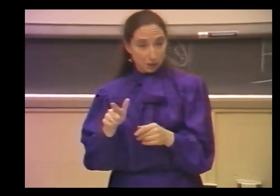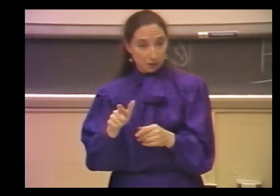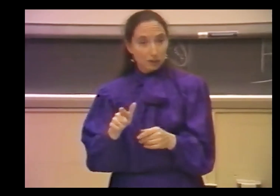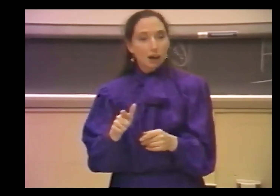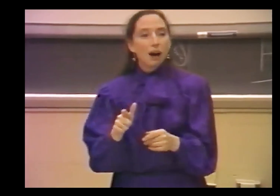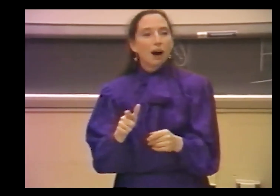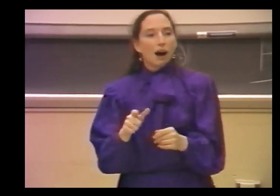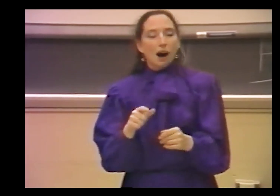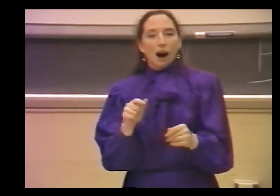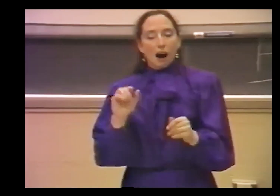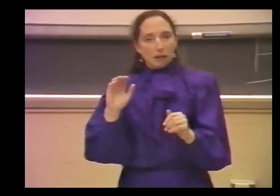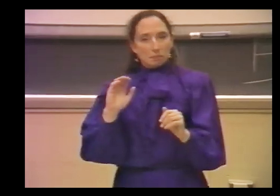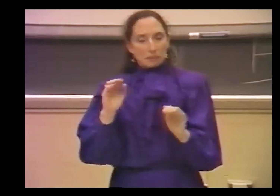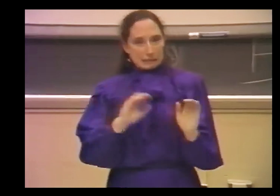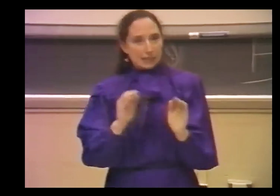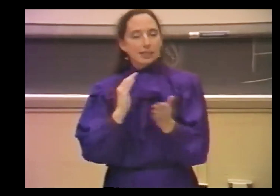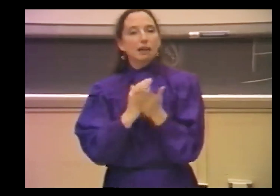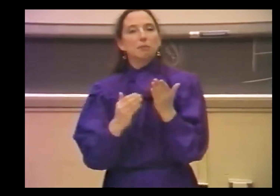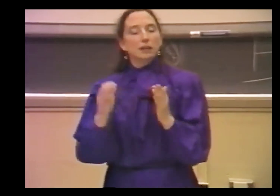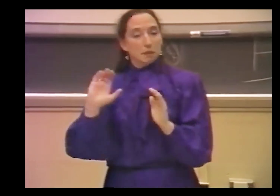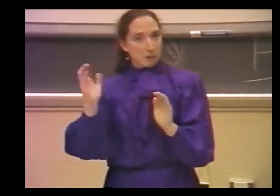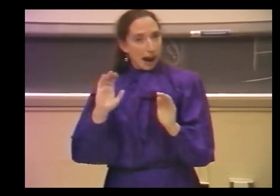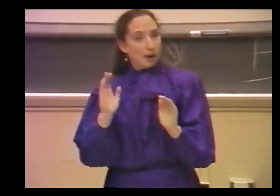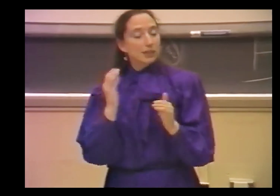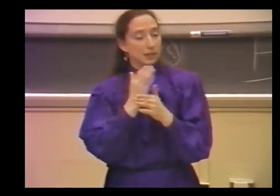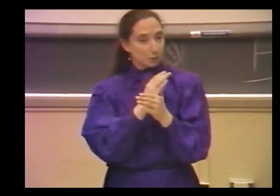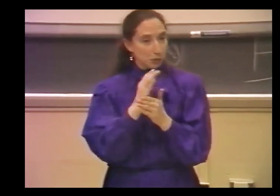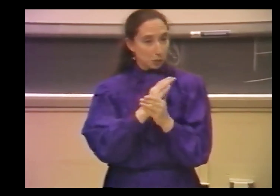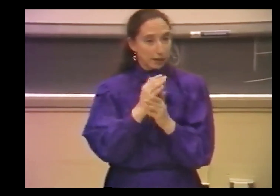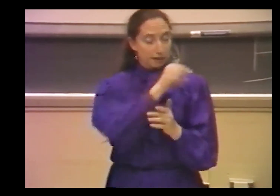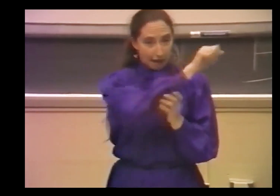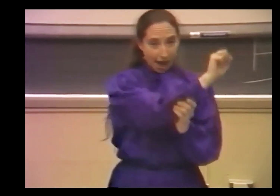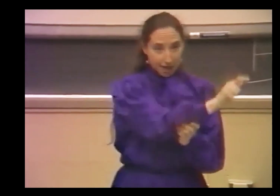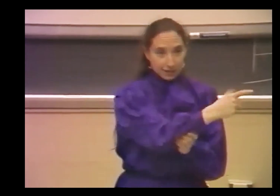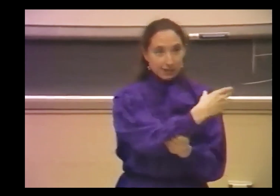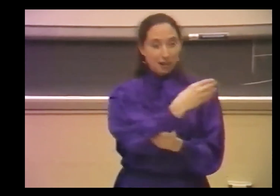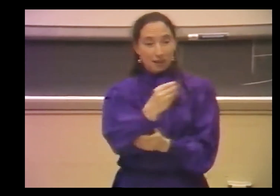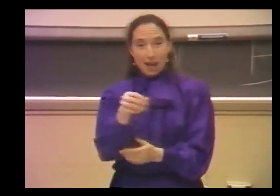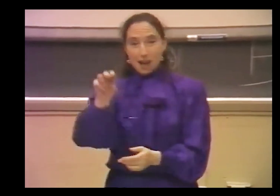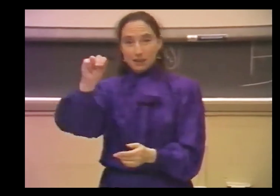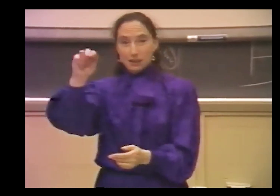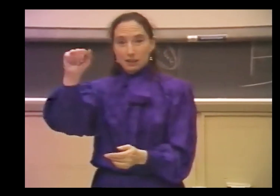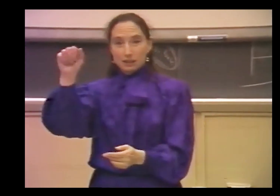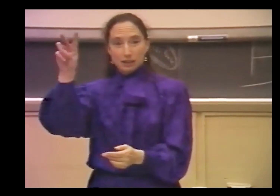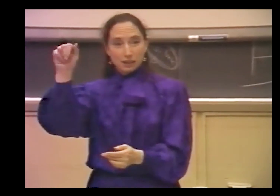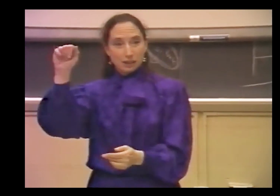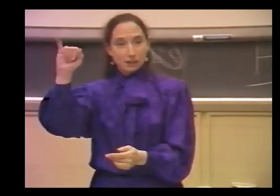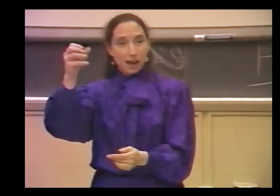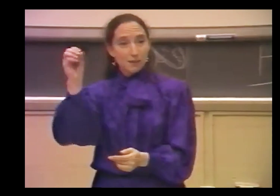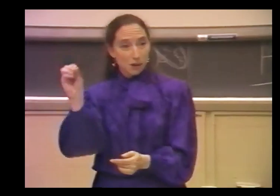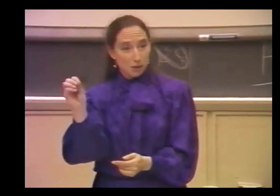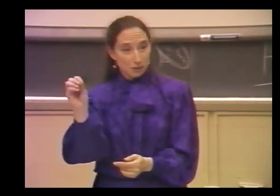April, did some comparisons between ASL and Navajo.